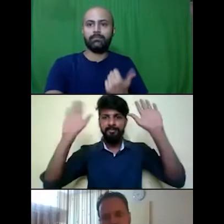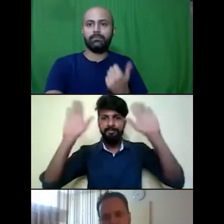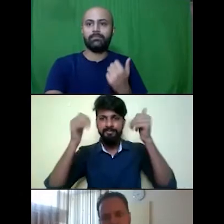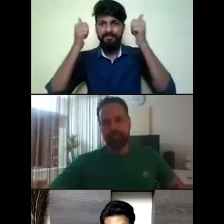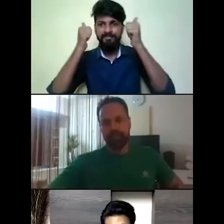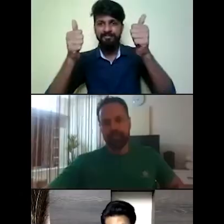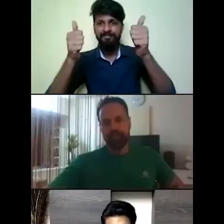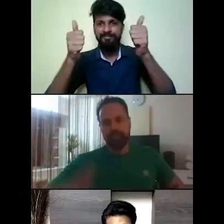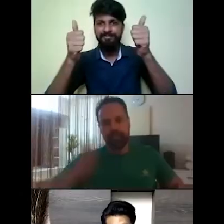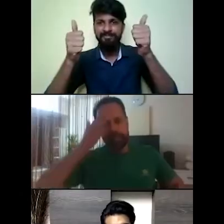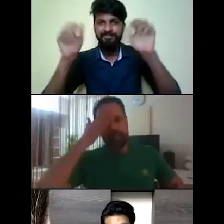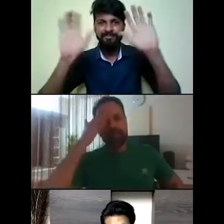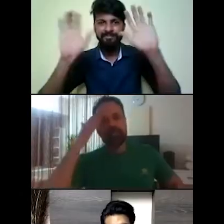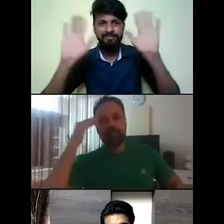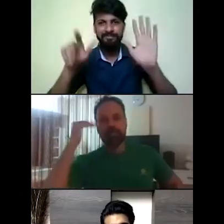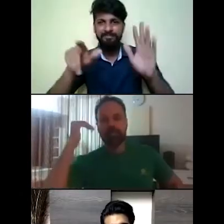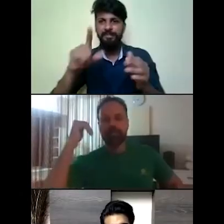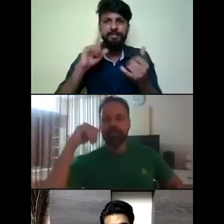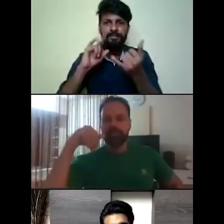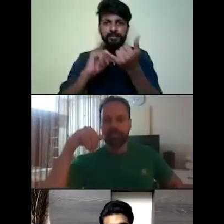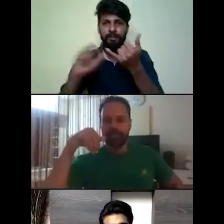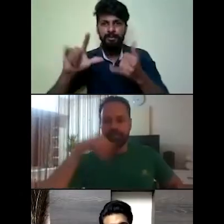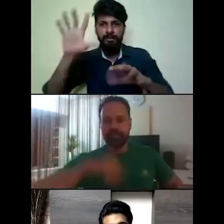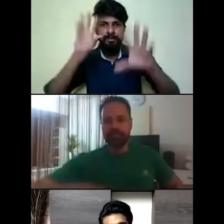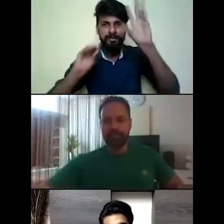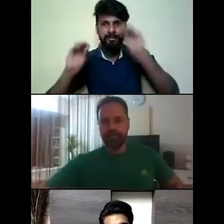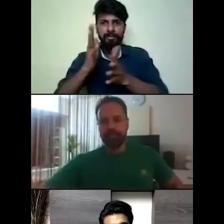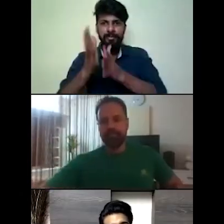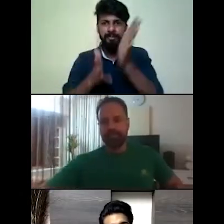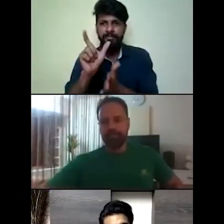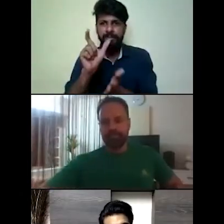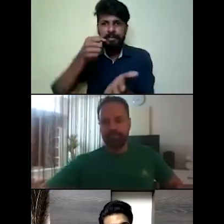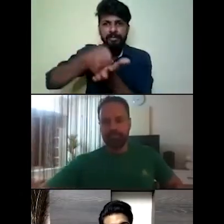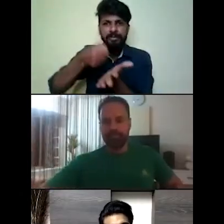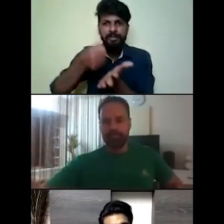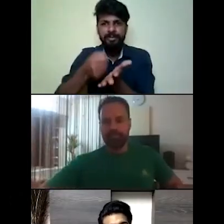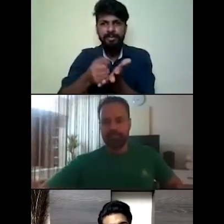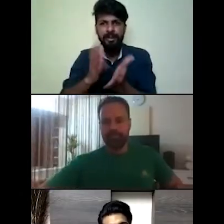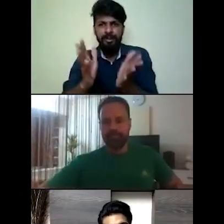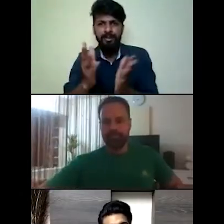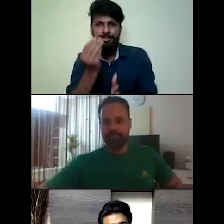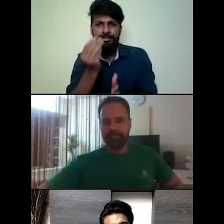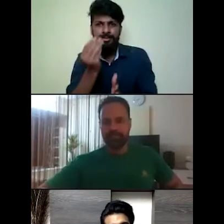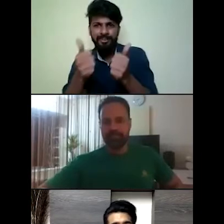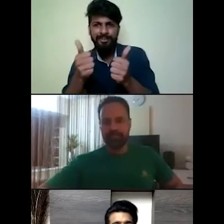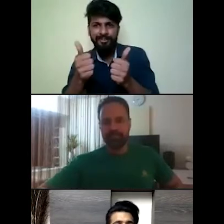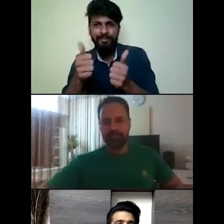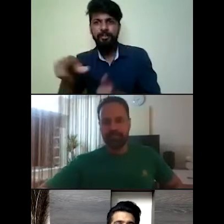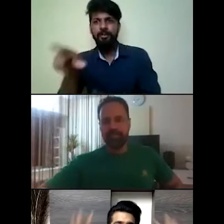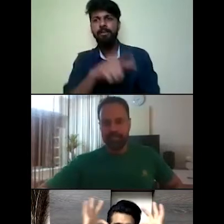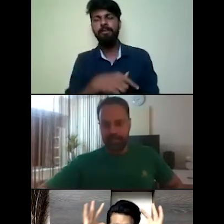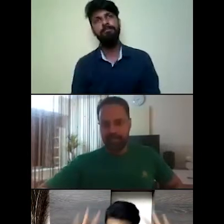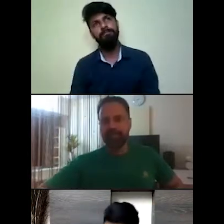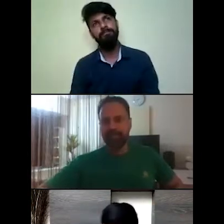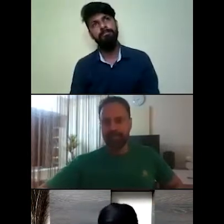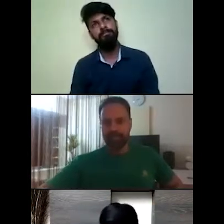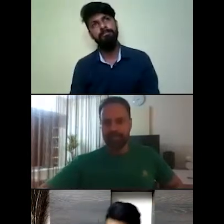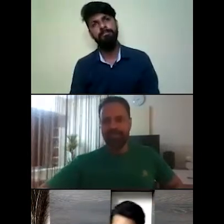Okay. Now, yeah, I'll leave. Great. All right. Hello. So, you know, are you having fun learning these